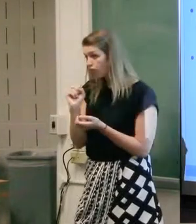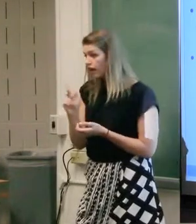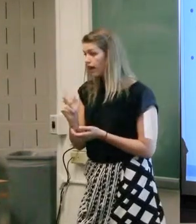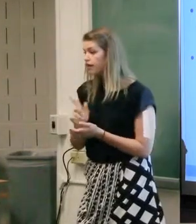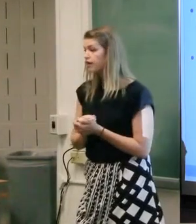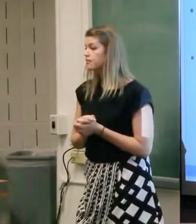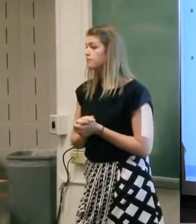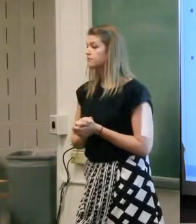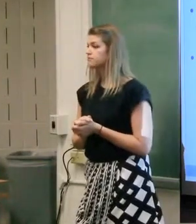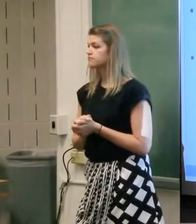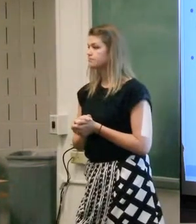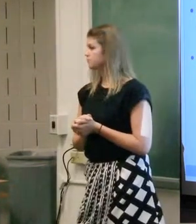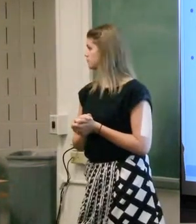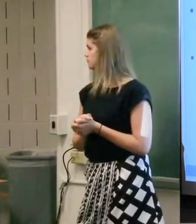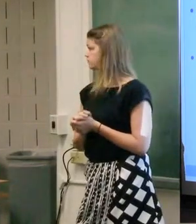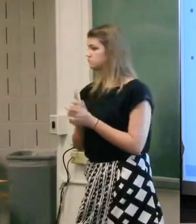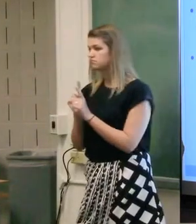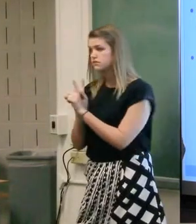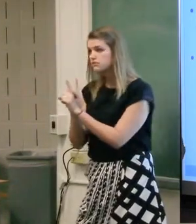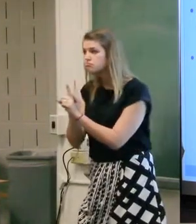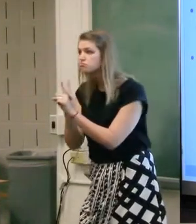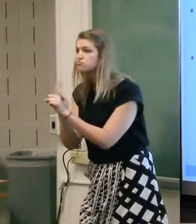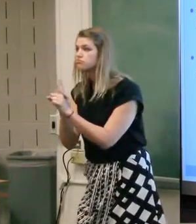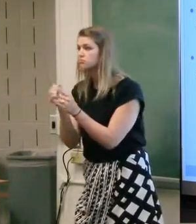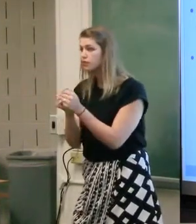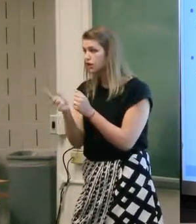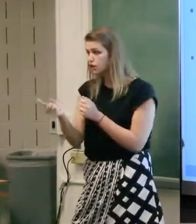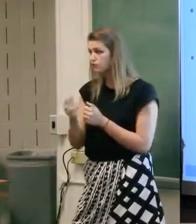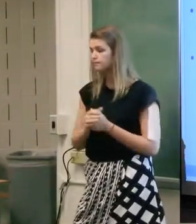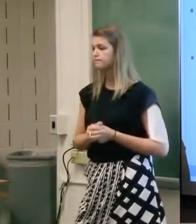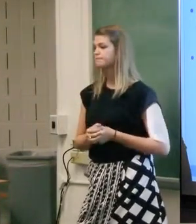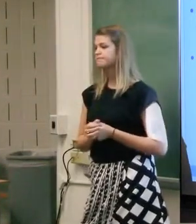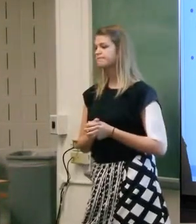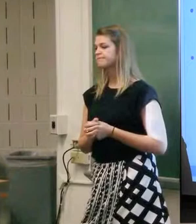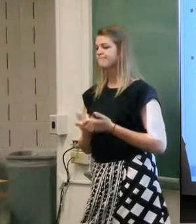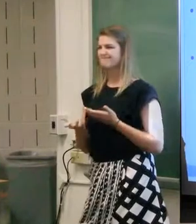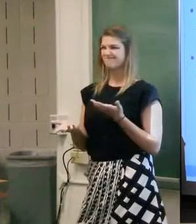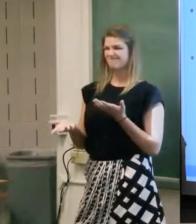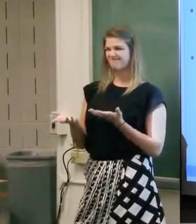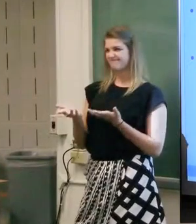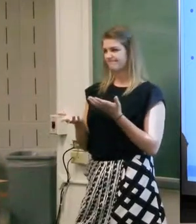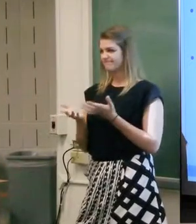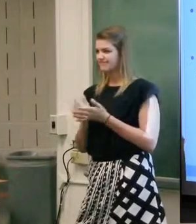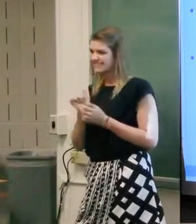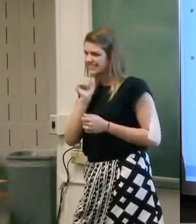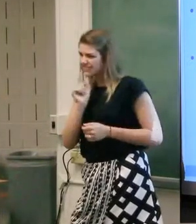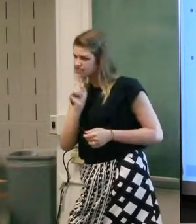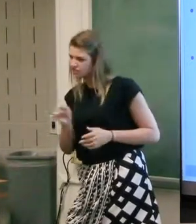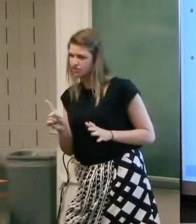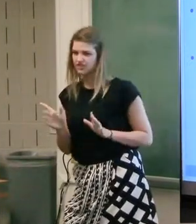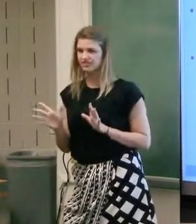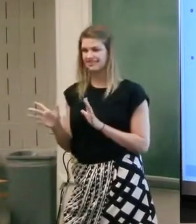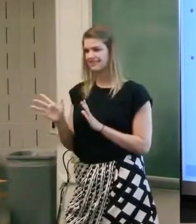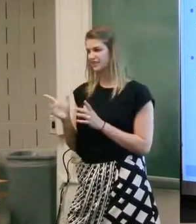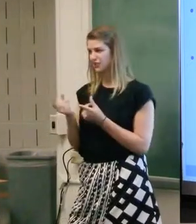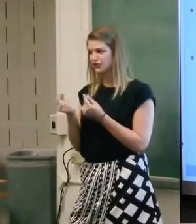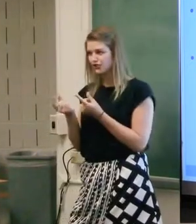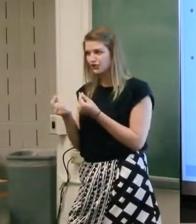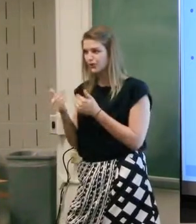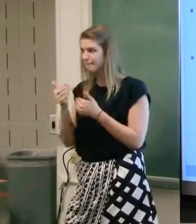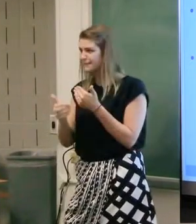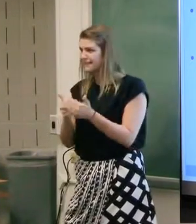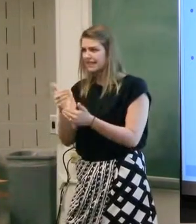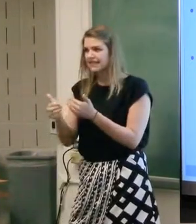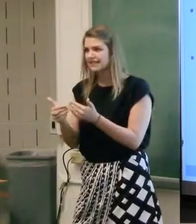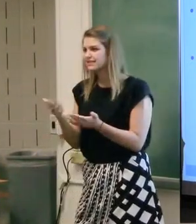okay if she could be my mentor. She said that she didn't know what she would be doing,